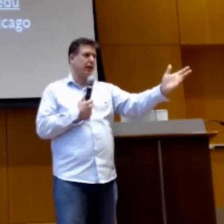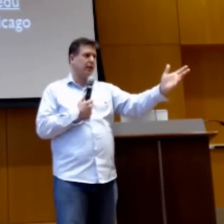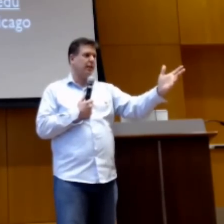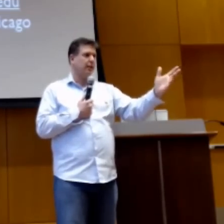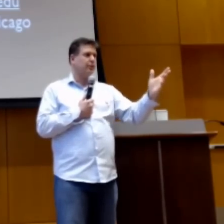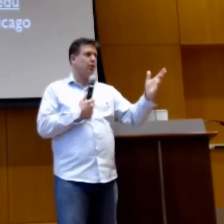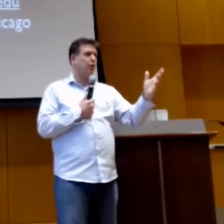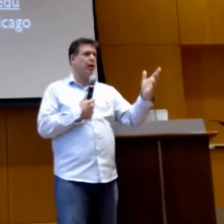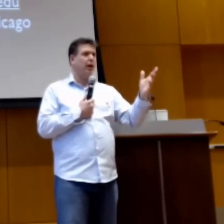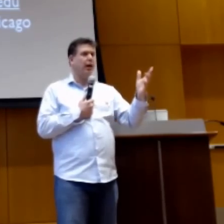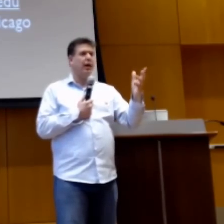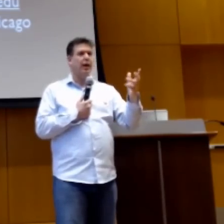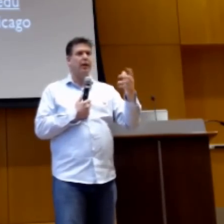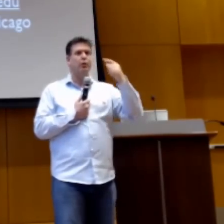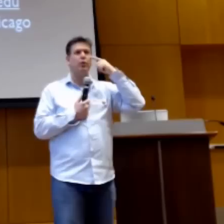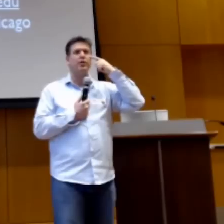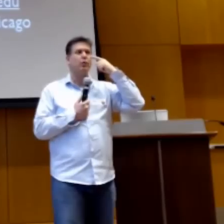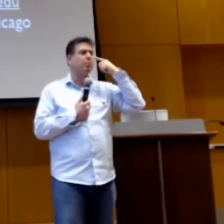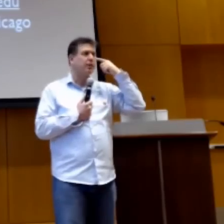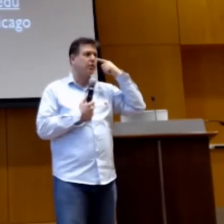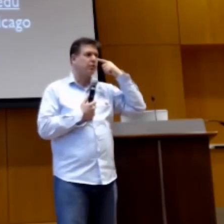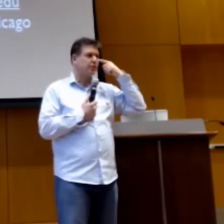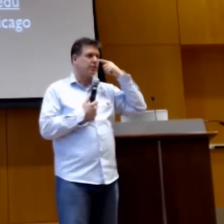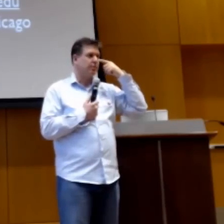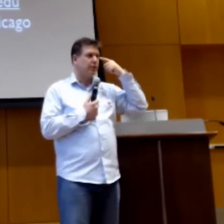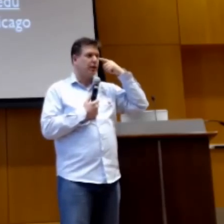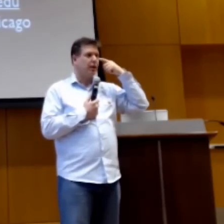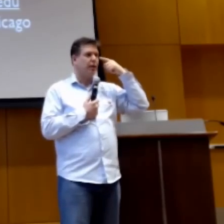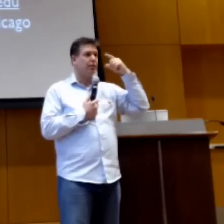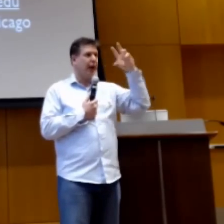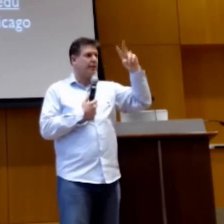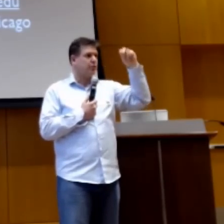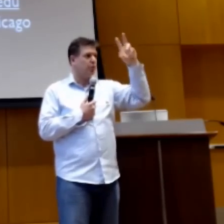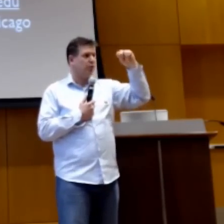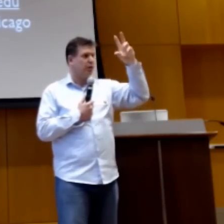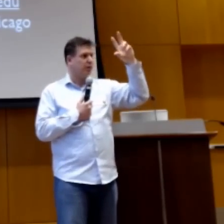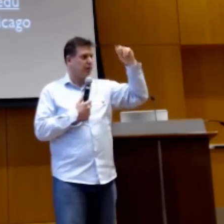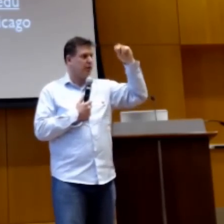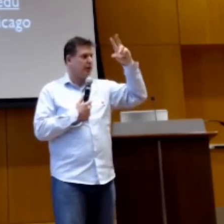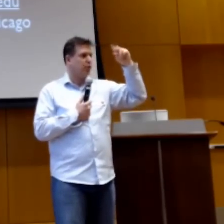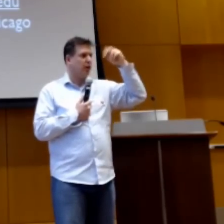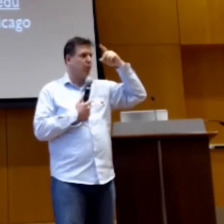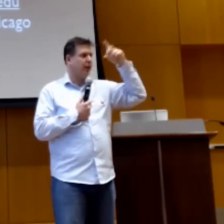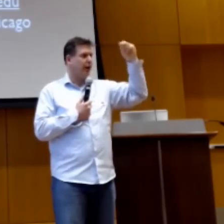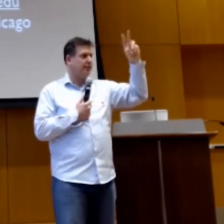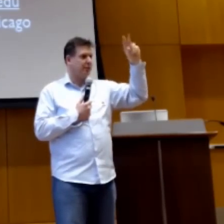second. So you're dealing with a muscular system that has to continually wet the eyes and